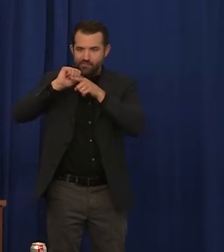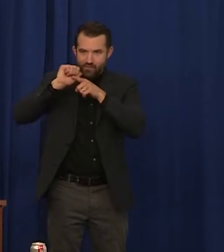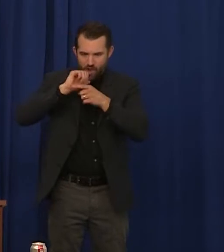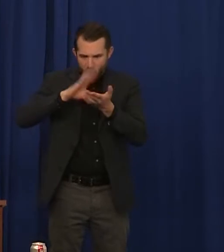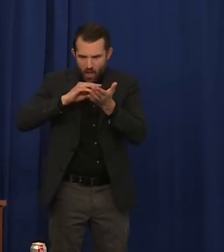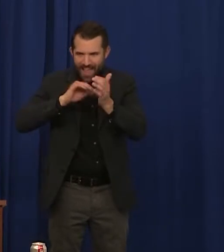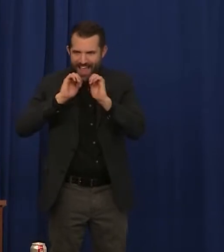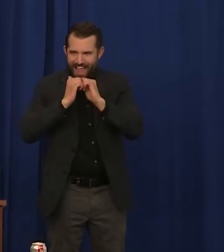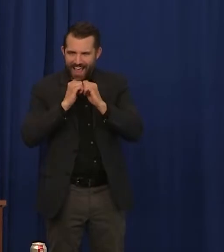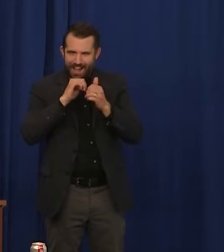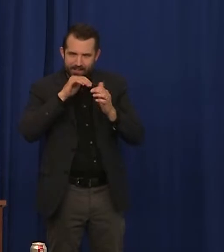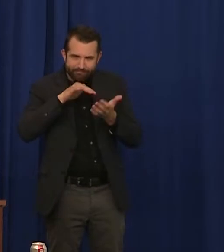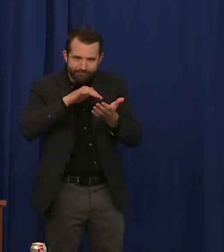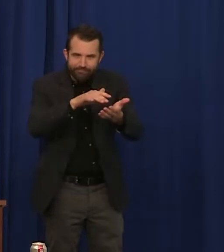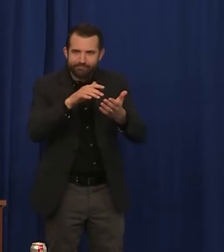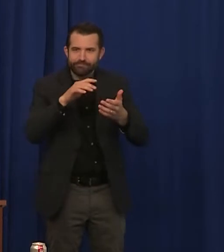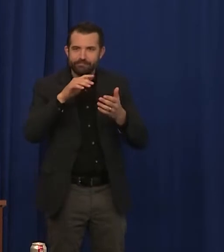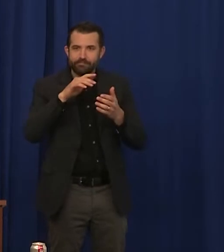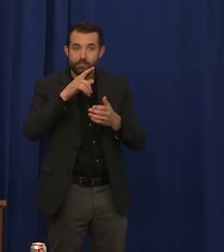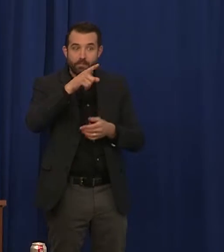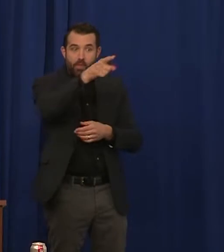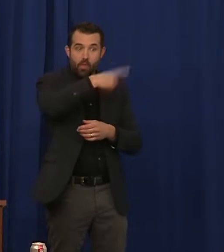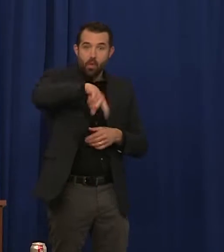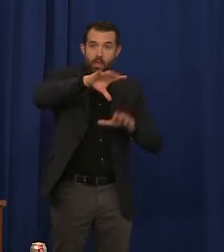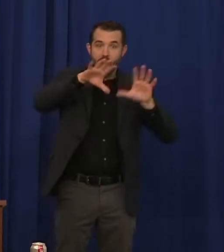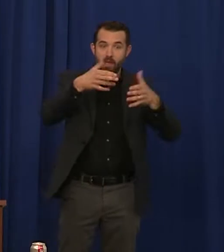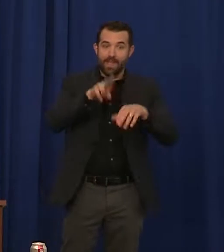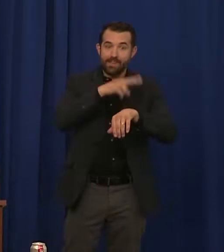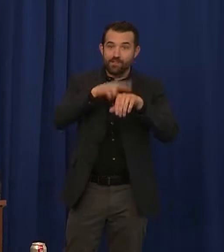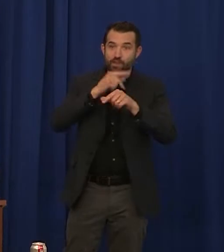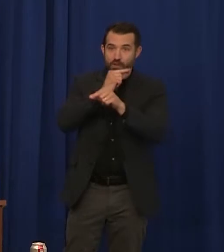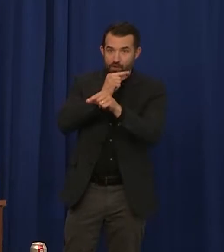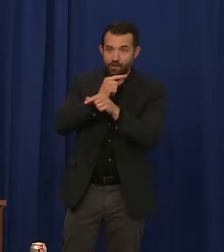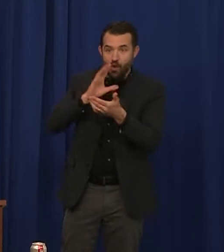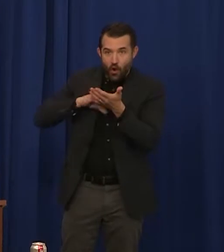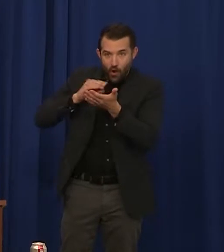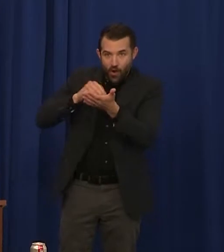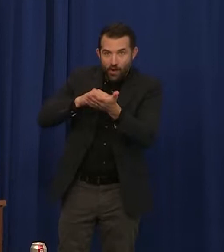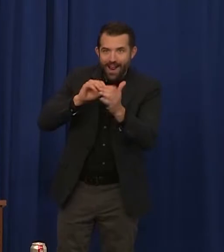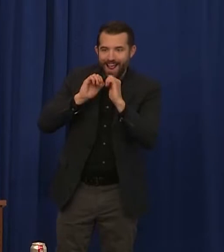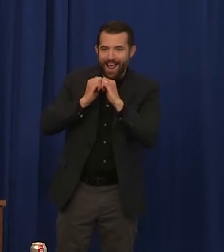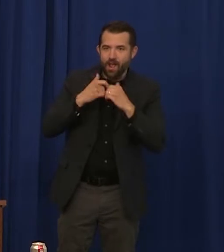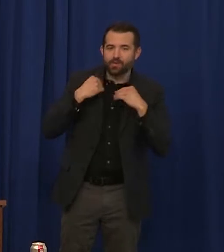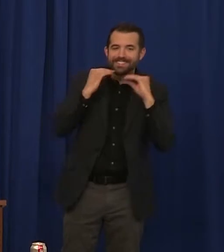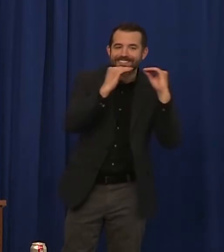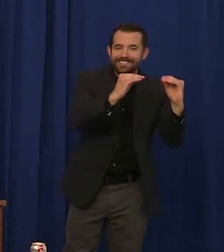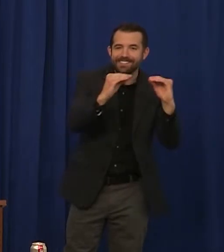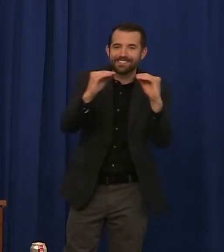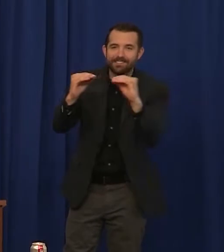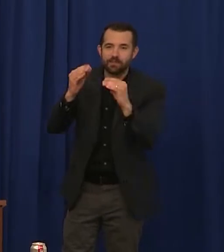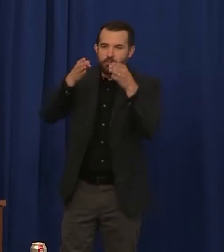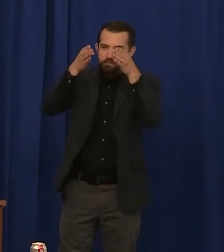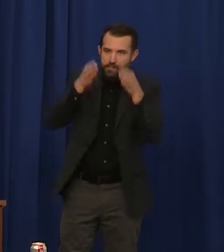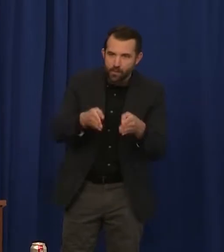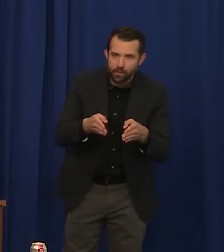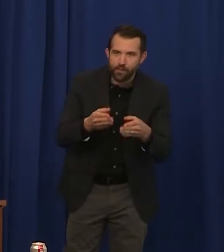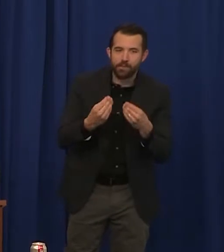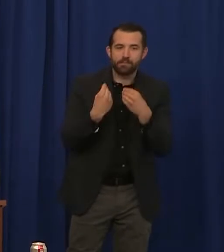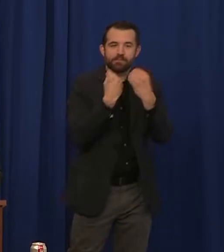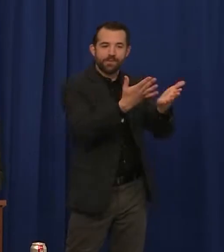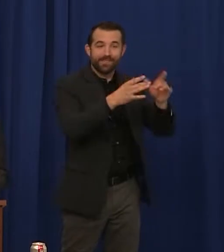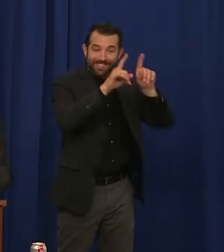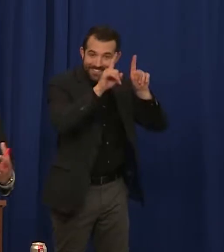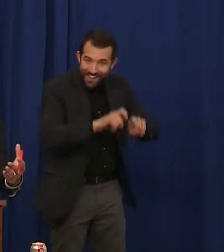of healthcare workers who have gone through and been certified through this fit testing process. So we've been working with the